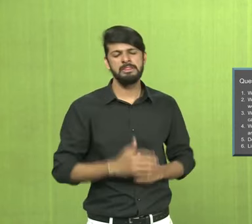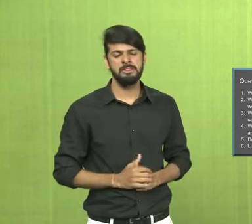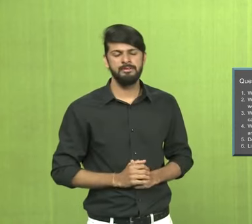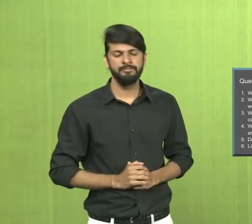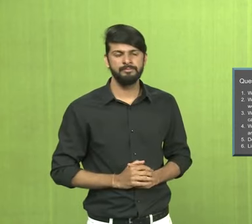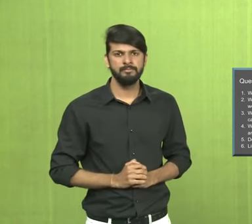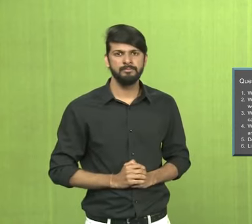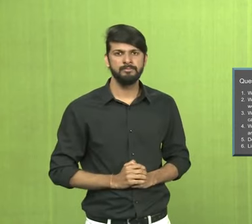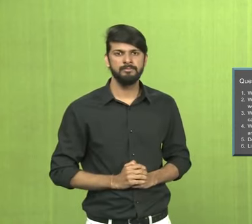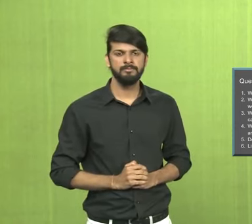Describe